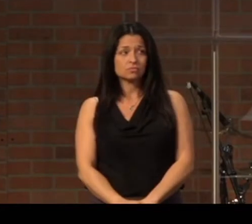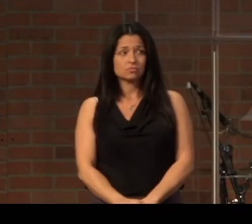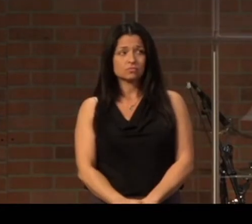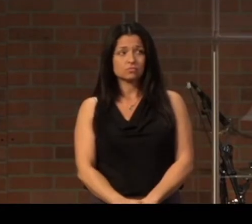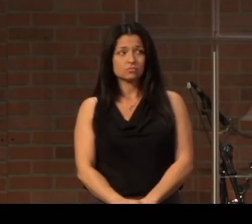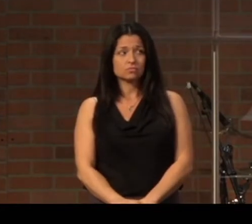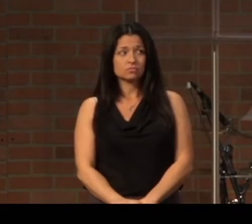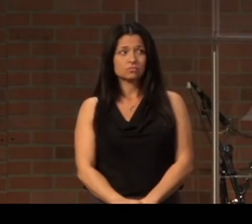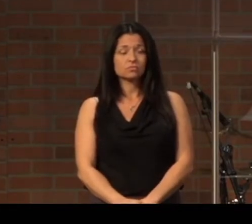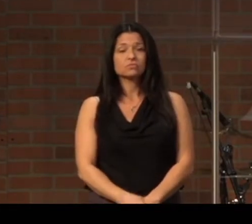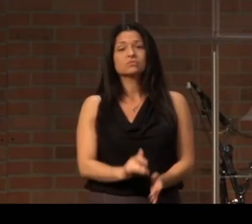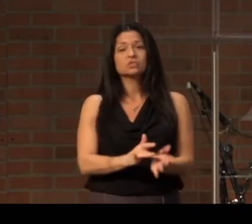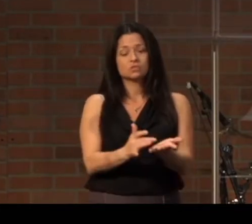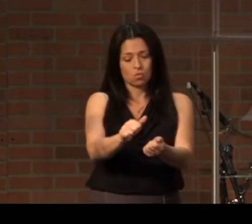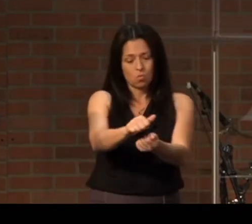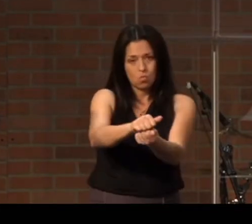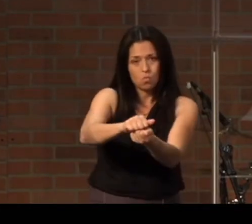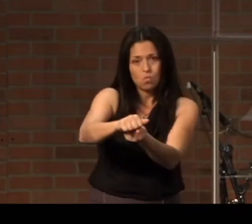He washed their feet.